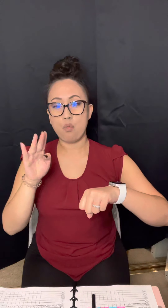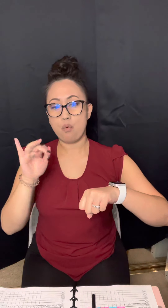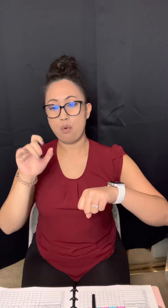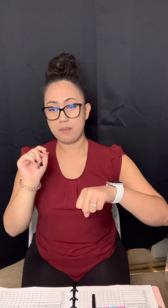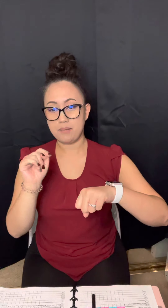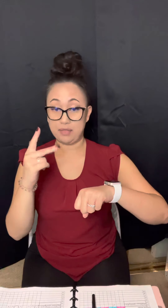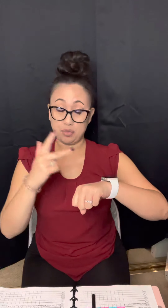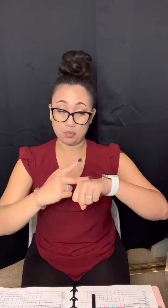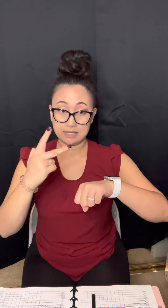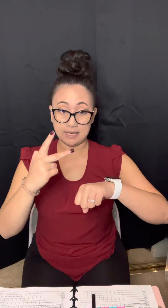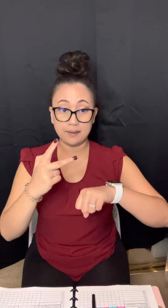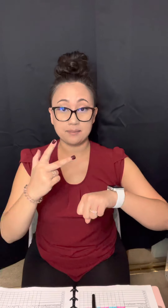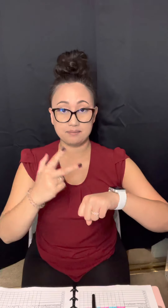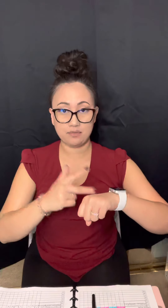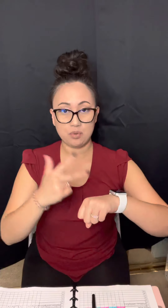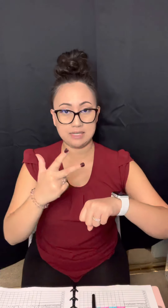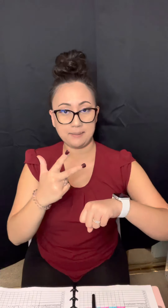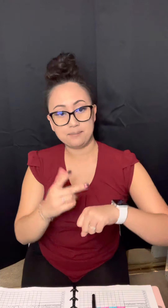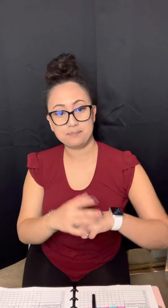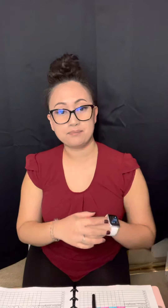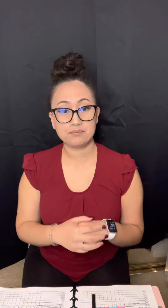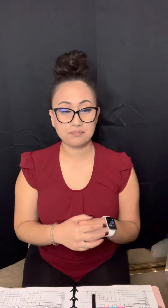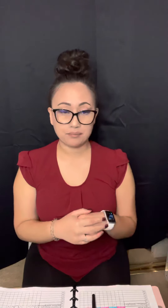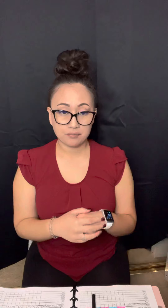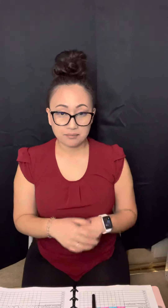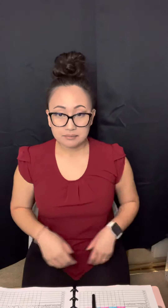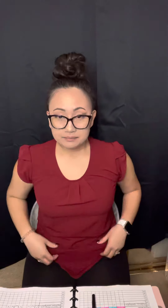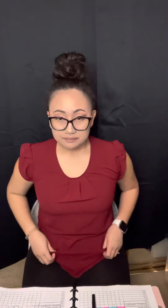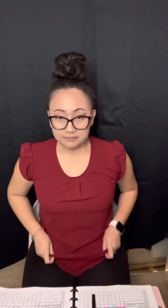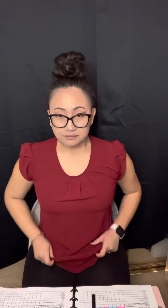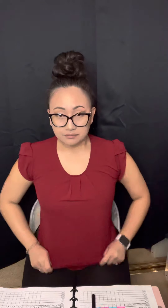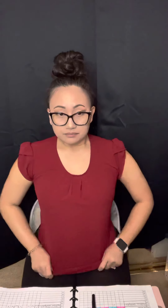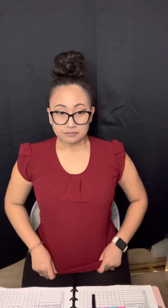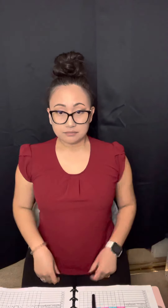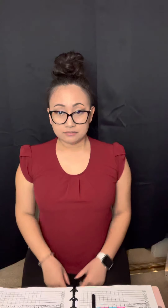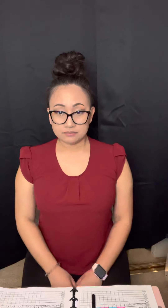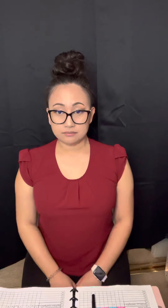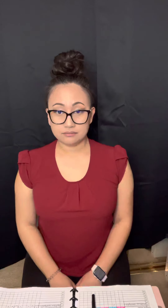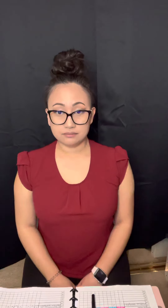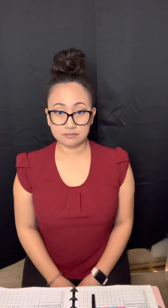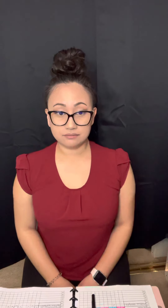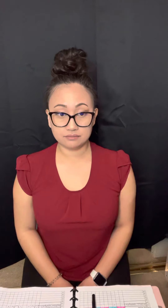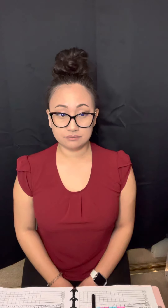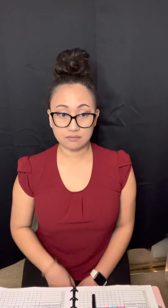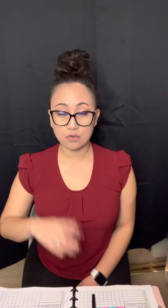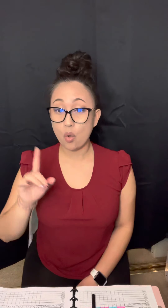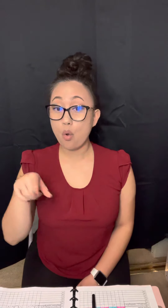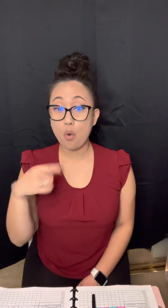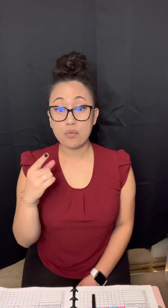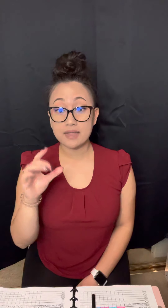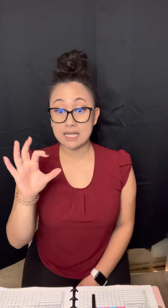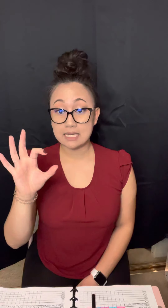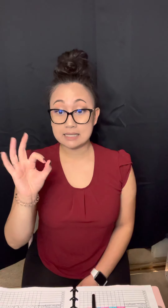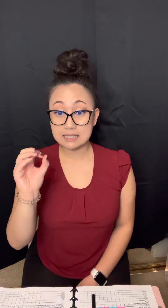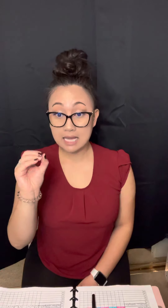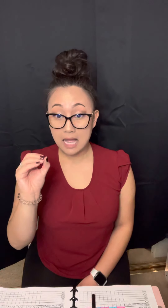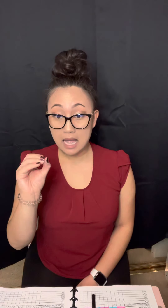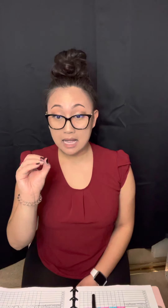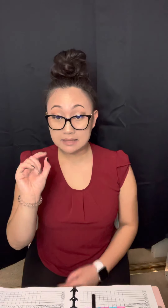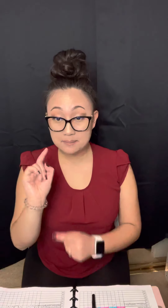minutes to go around. That's as long as we are on Zoom together for English language arts. Sometimes when we